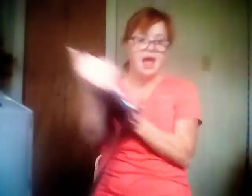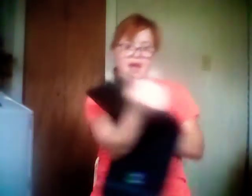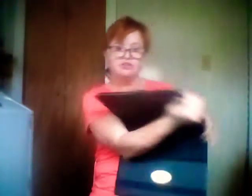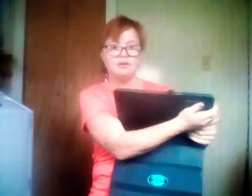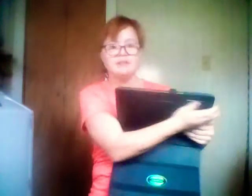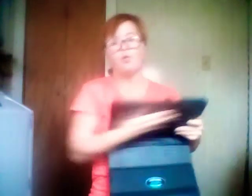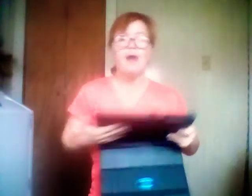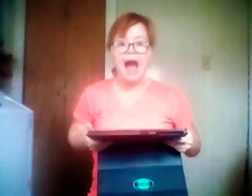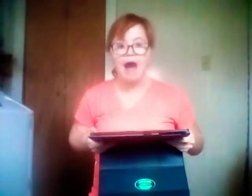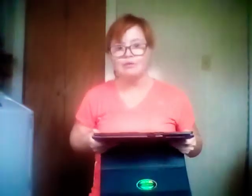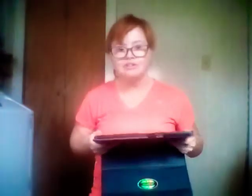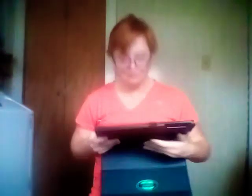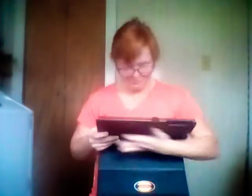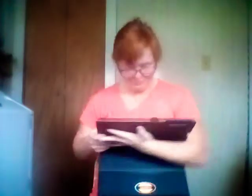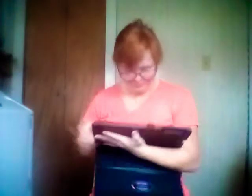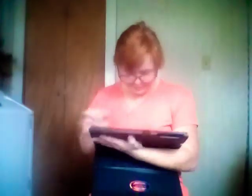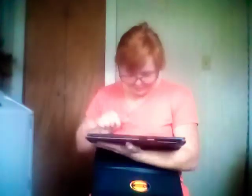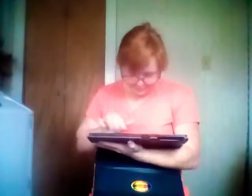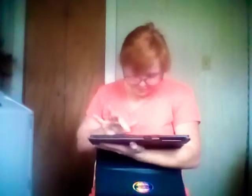And turn this around.